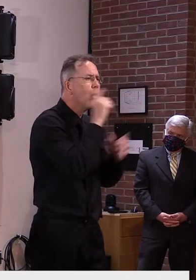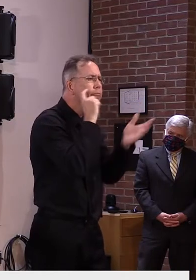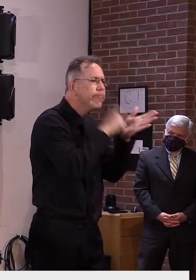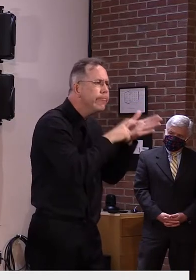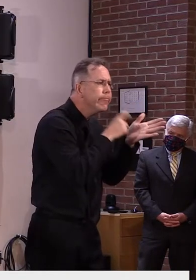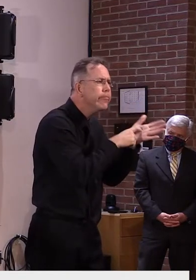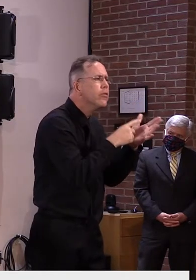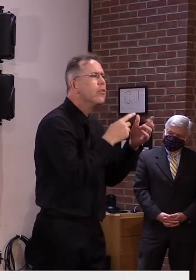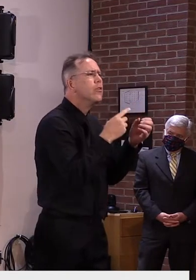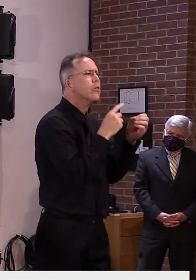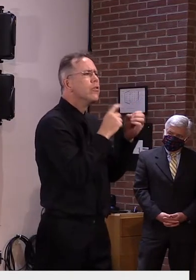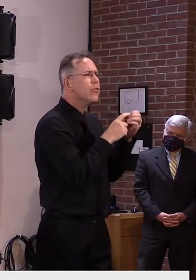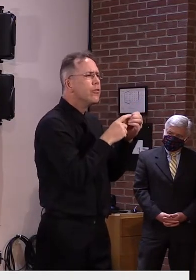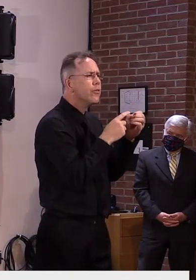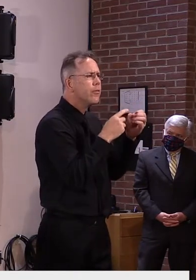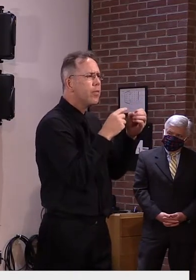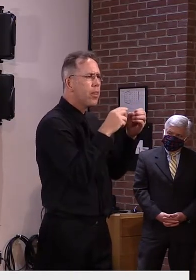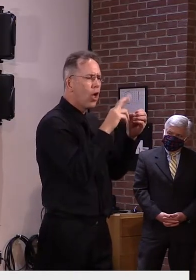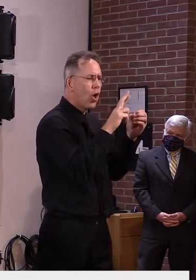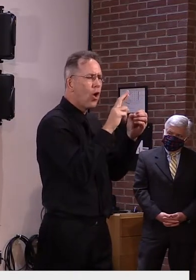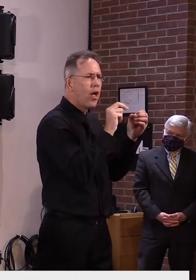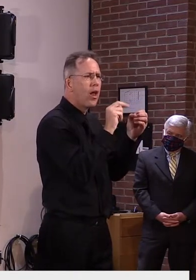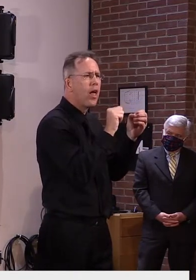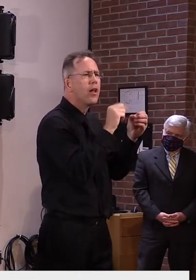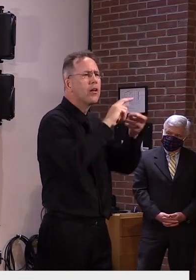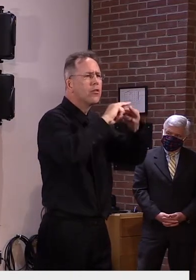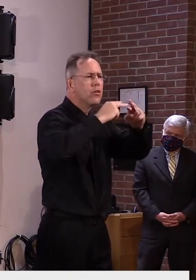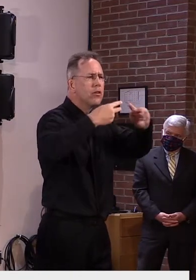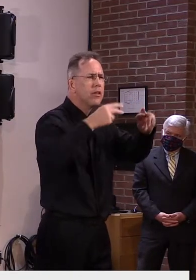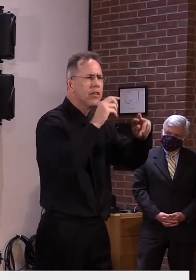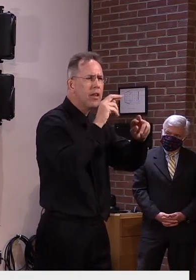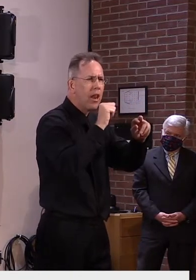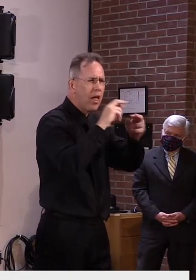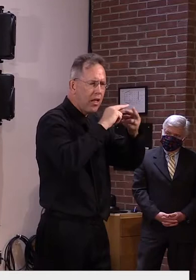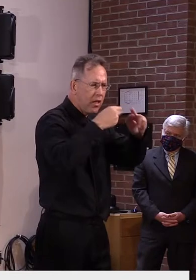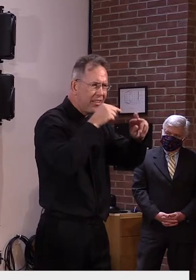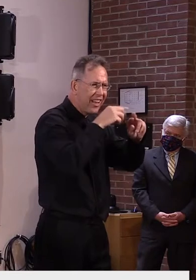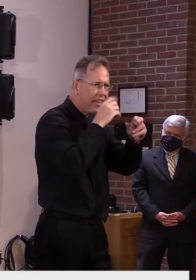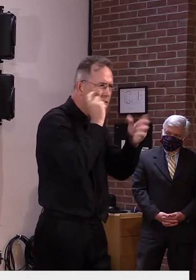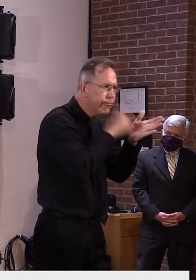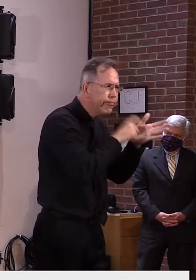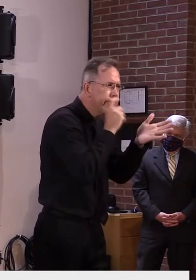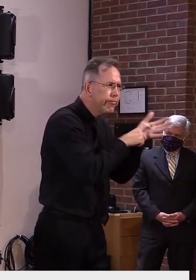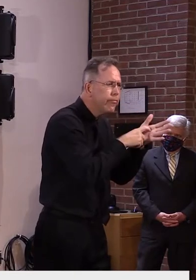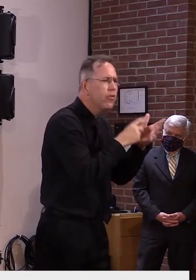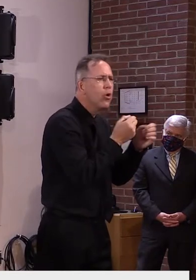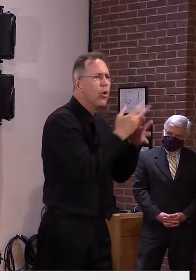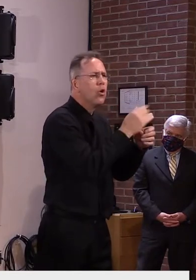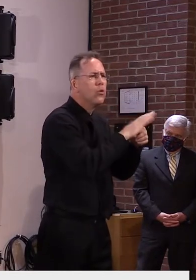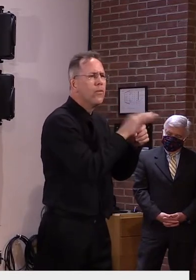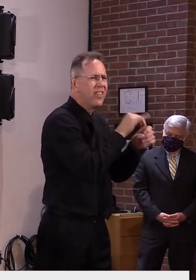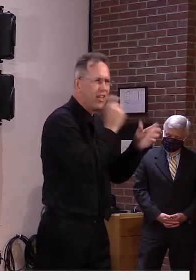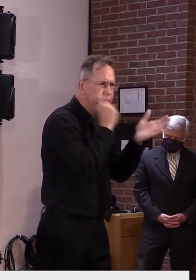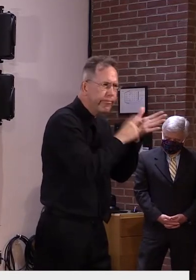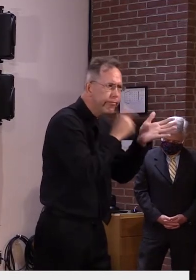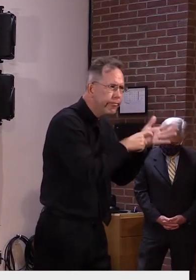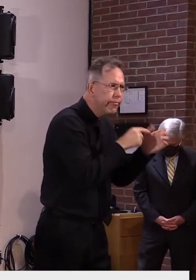the RNA of the virus that causes COVID-19, SARS-CoV-2.